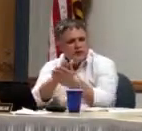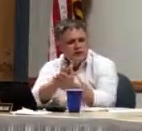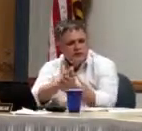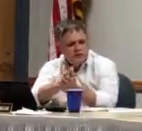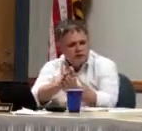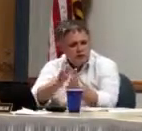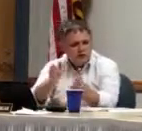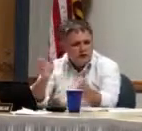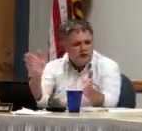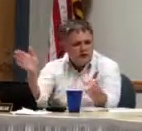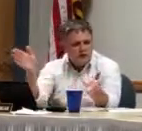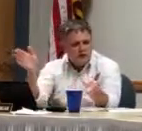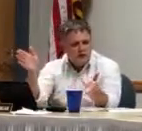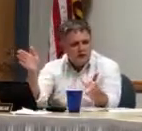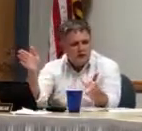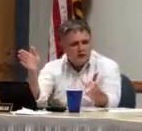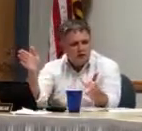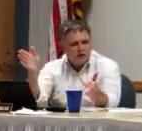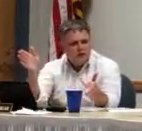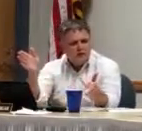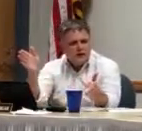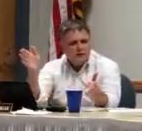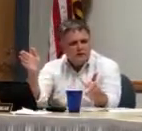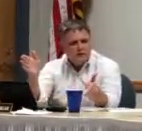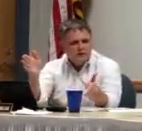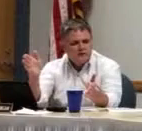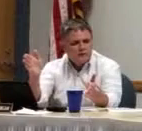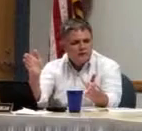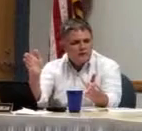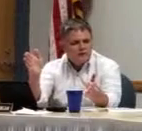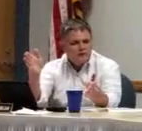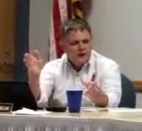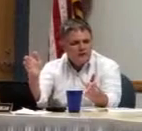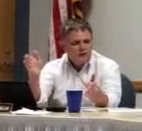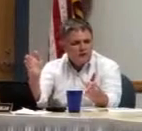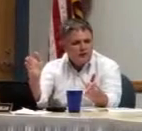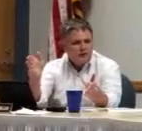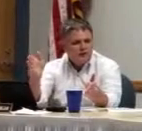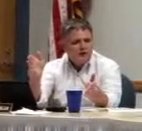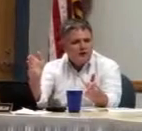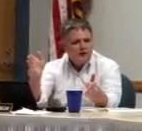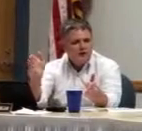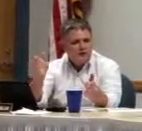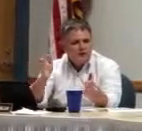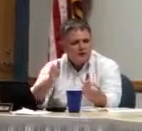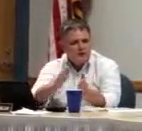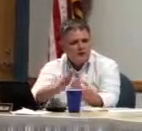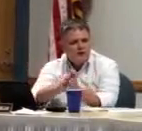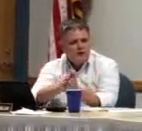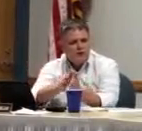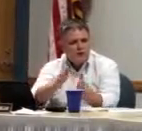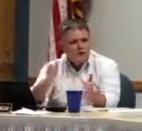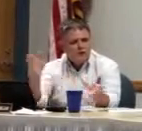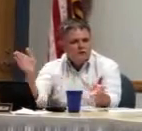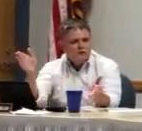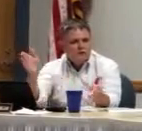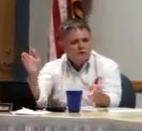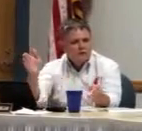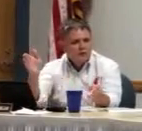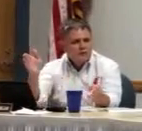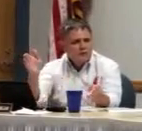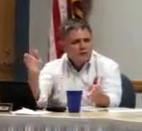you create is you create a real dollar difference between their actual pay that